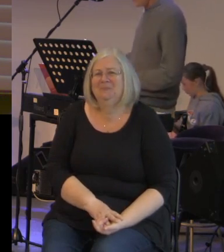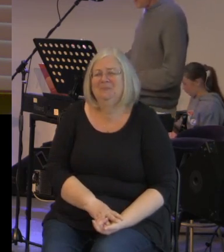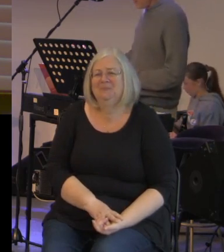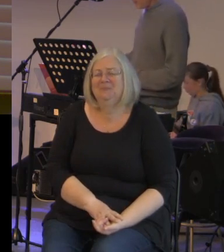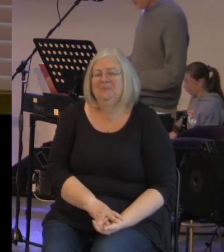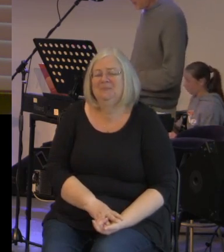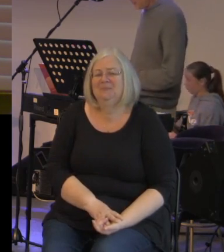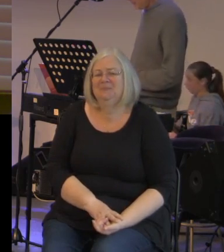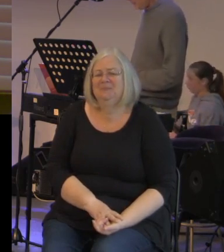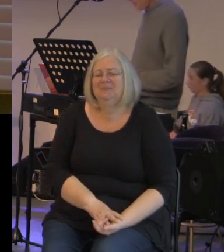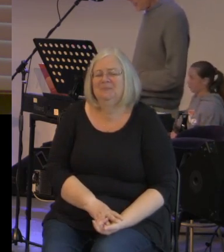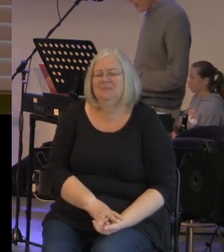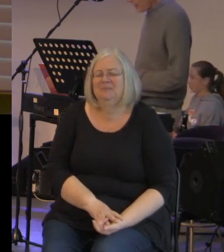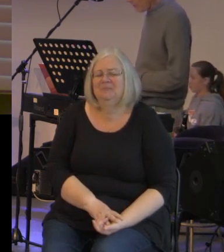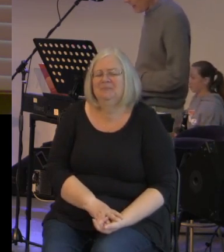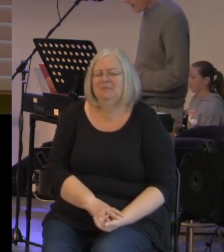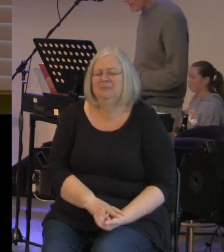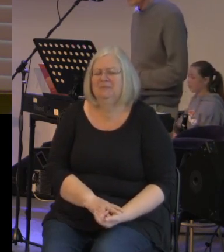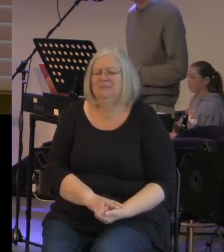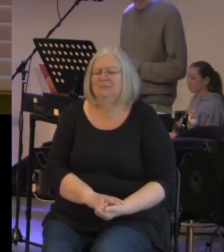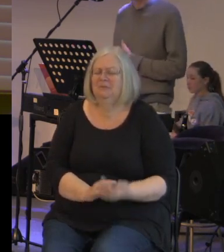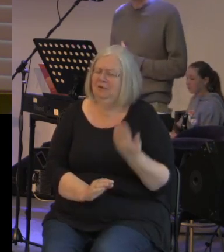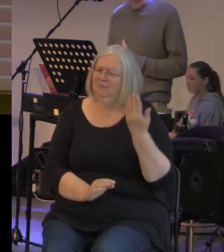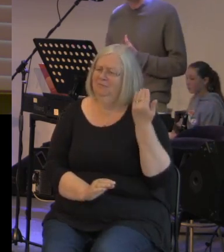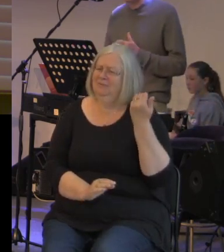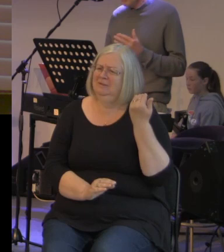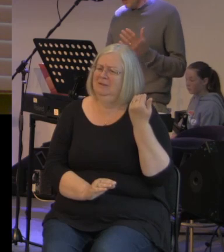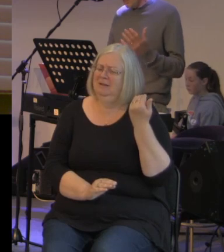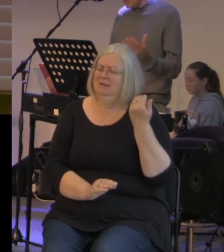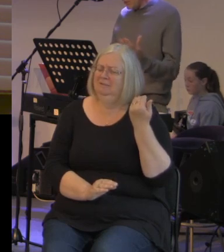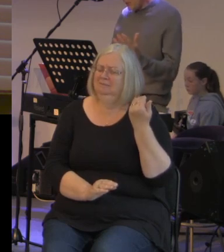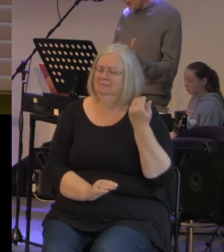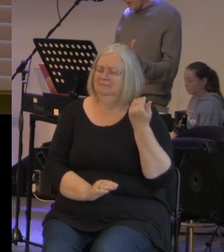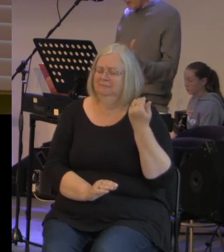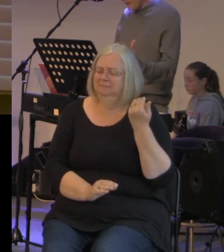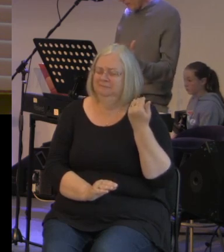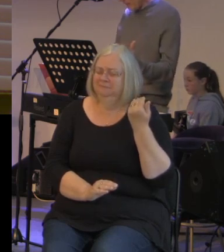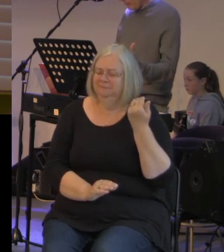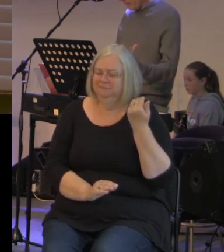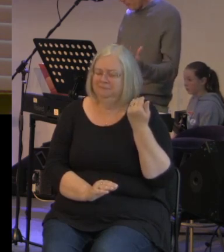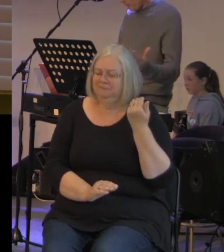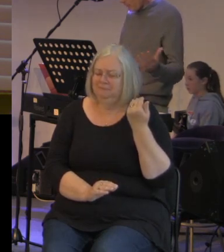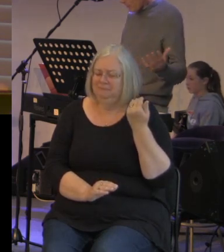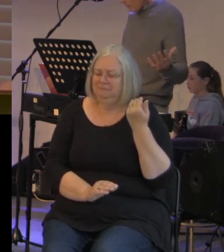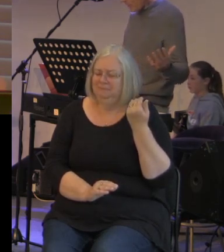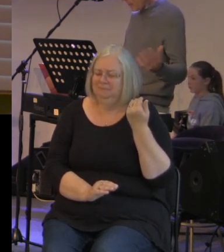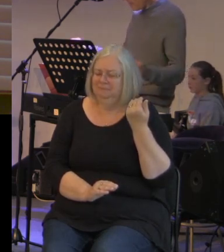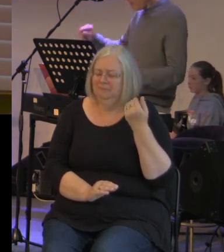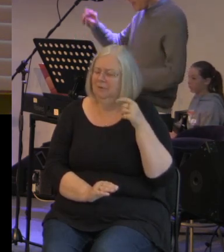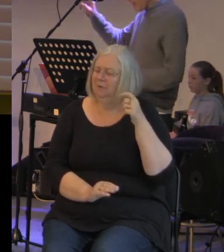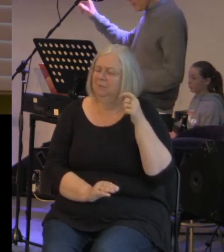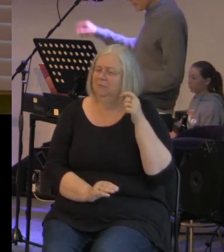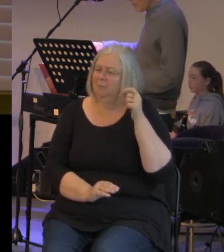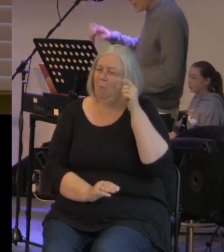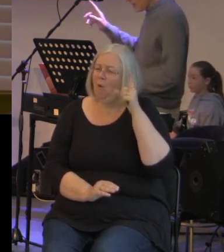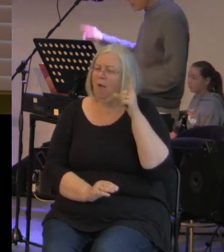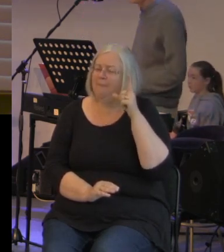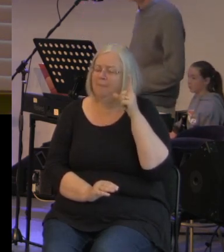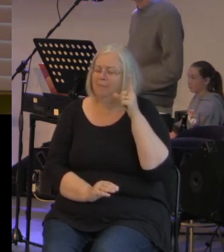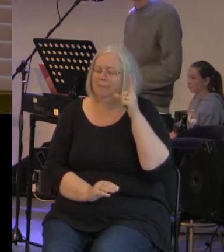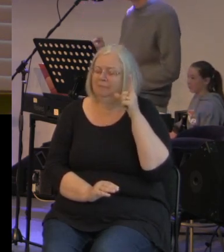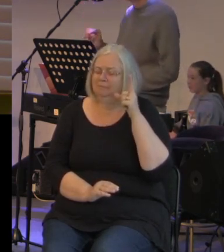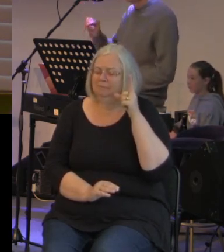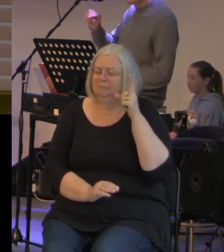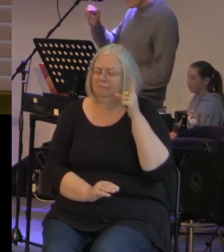this clicking noise, and then I realized that the bedside clock was adjusting itself, and the minute hand was winding its